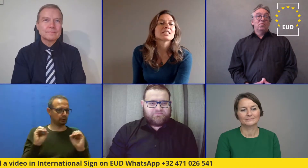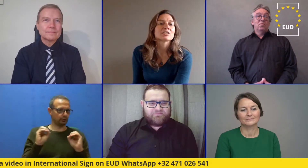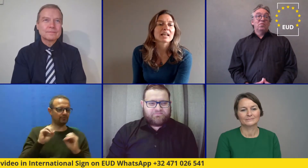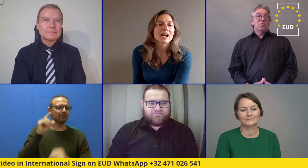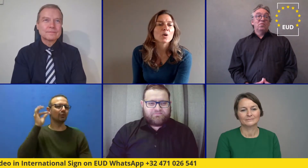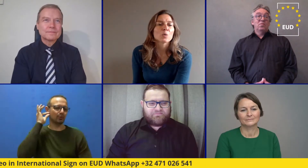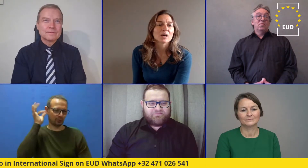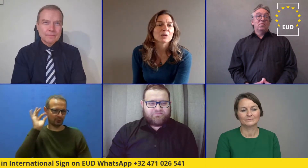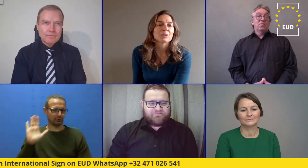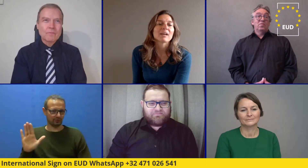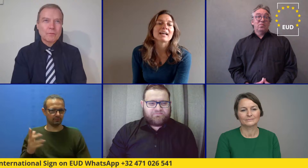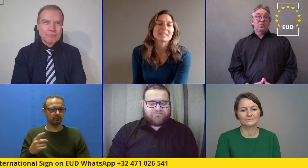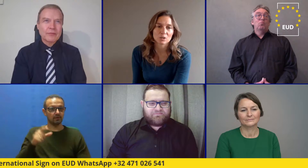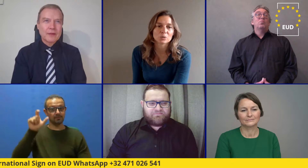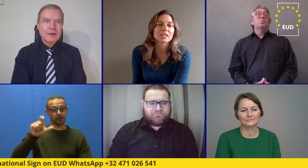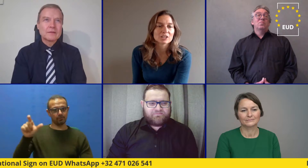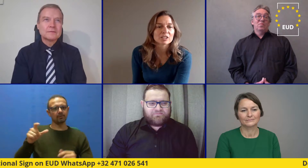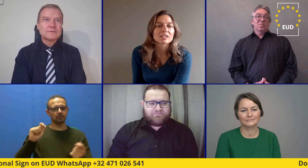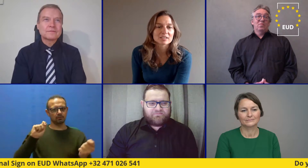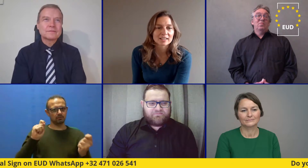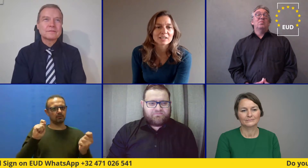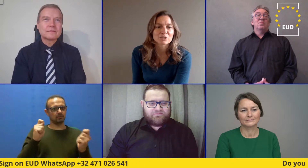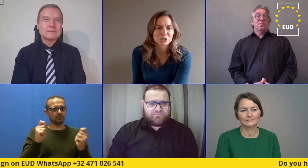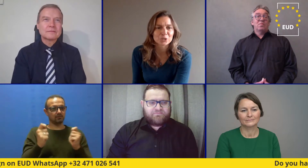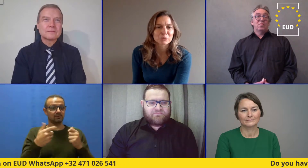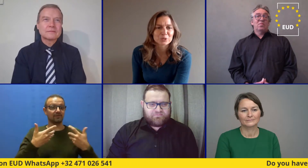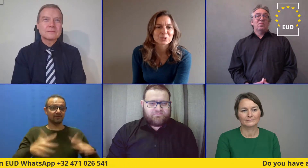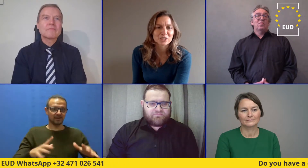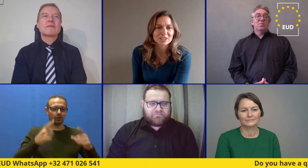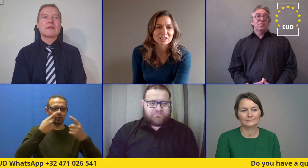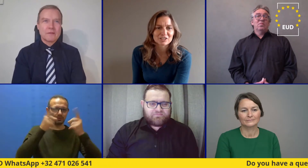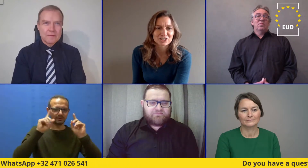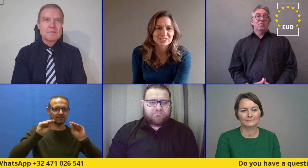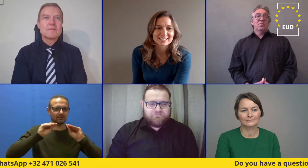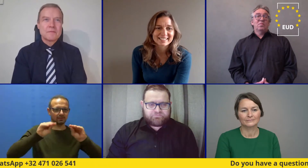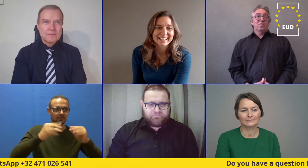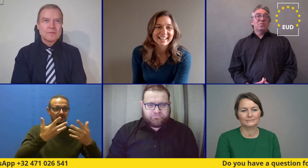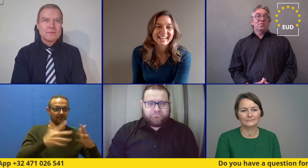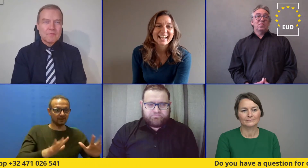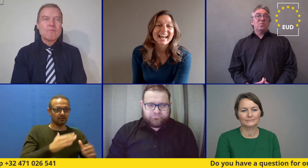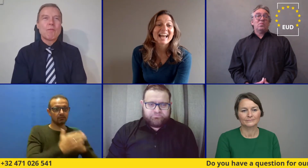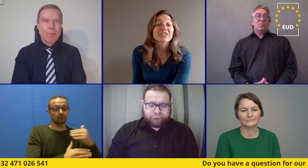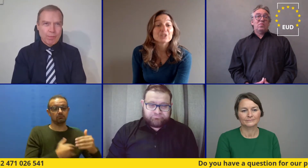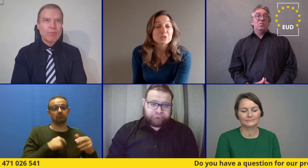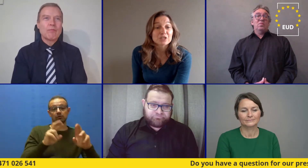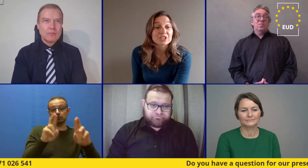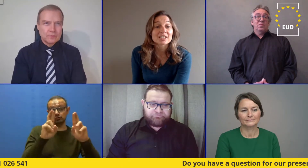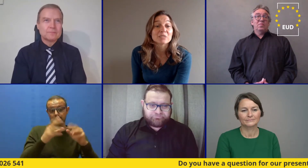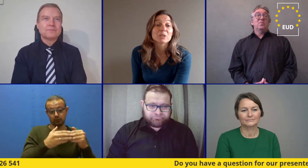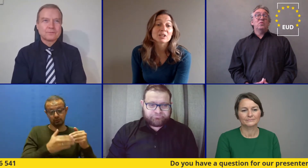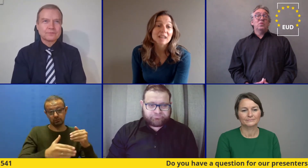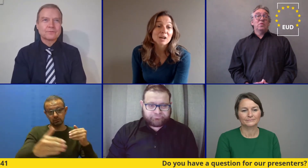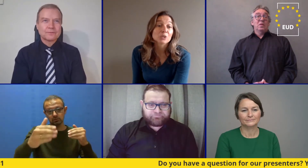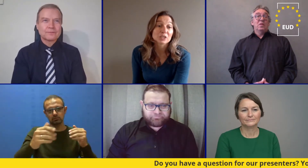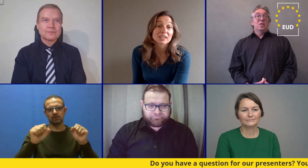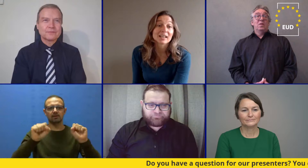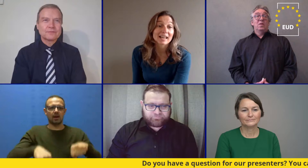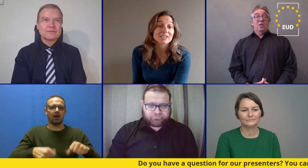until now, we've had only hearing sign language interpreters on television. At the university, we are now looking at